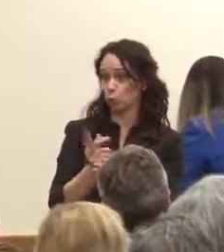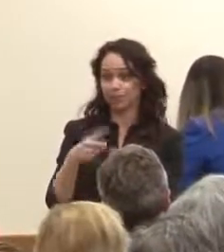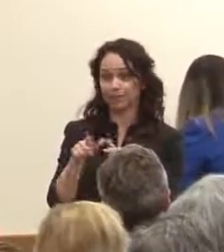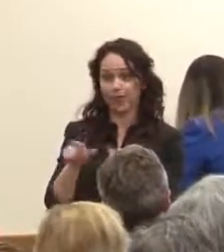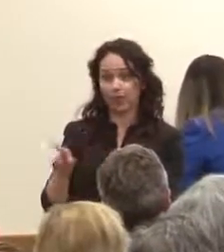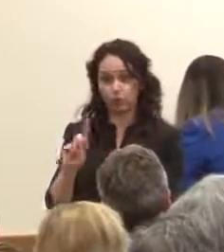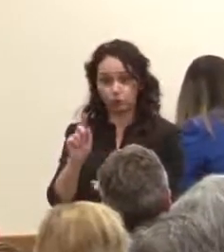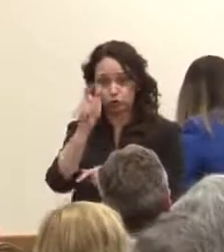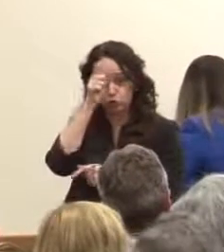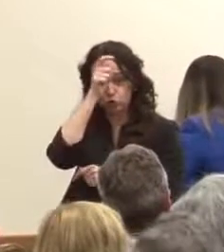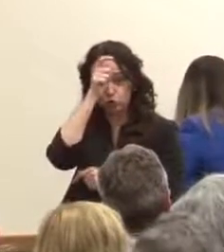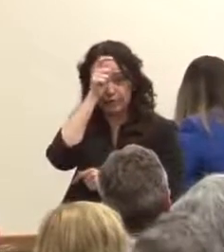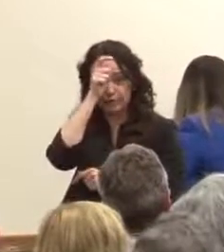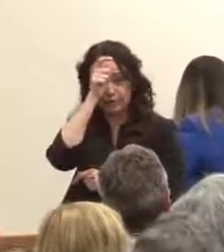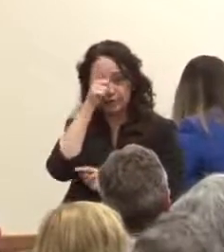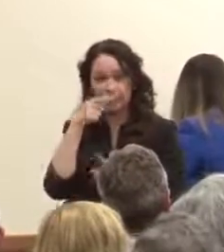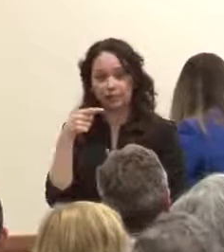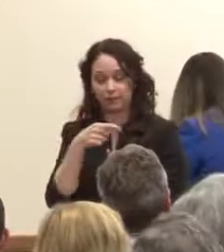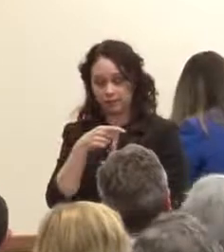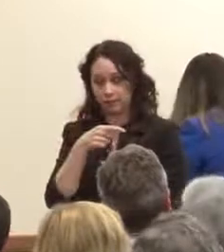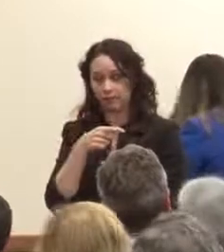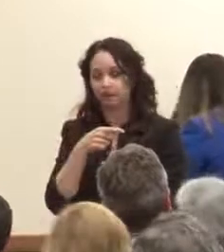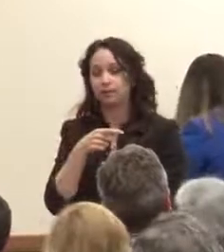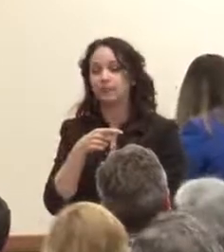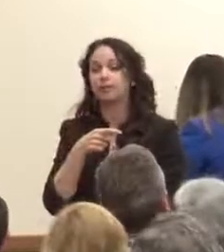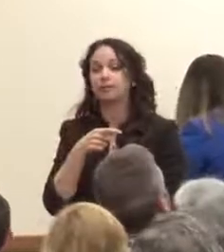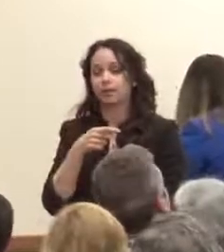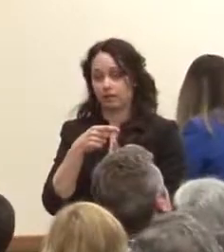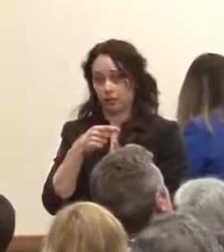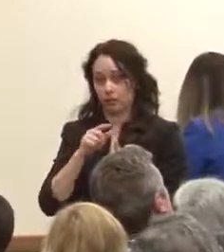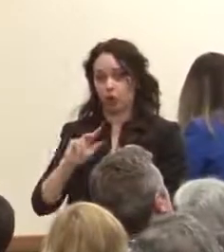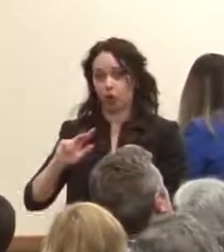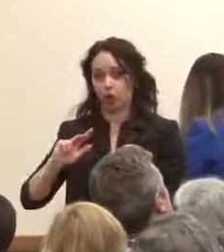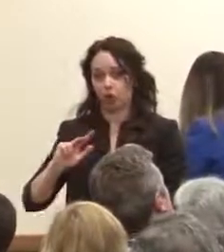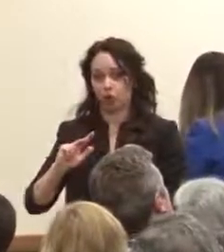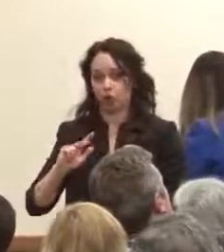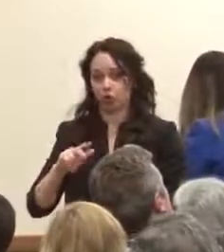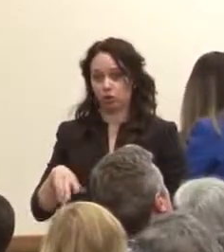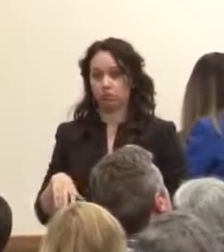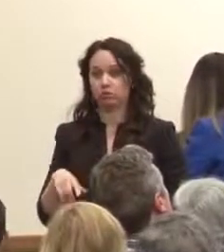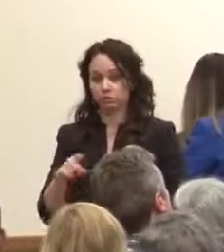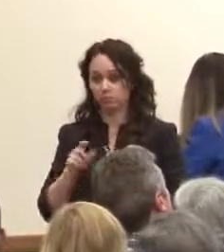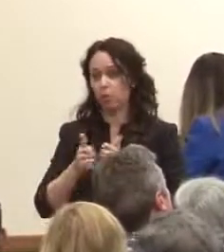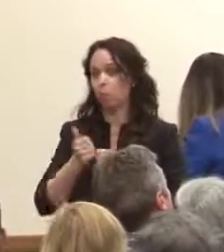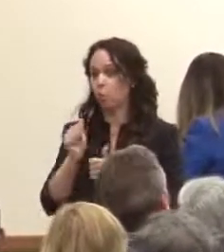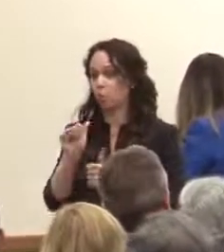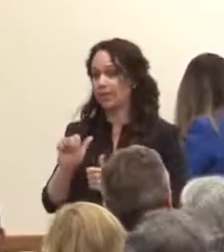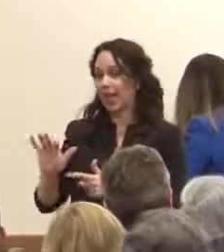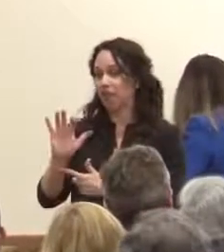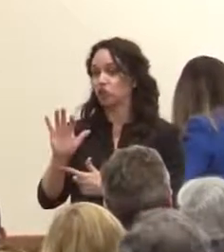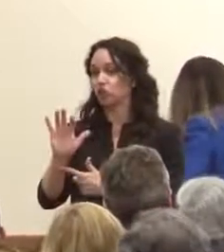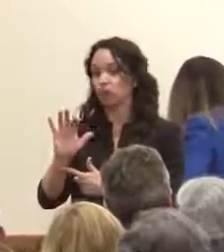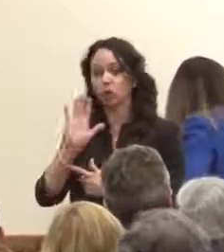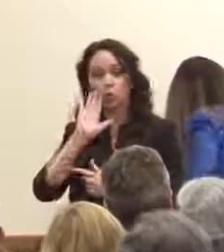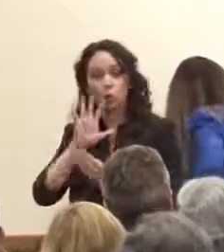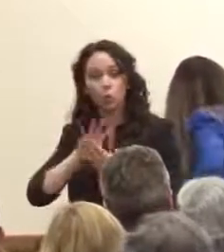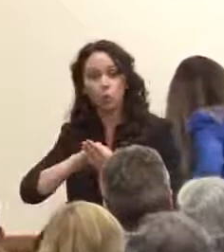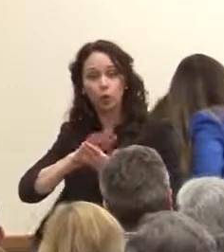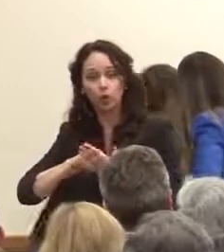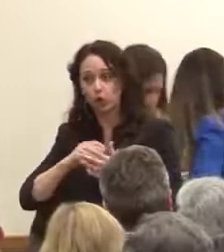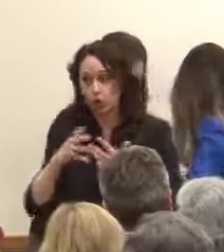a country which is mostly in Asia. And what we're going to